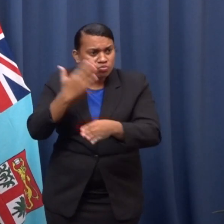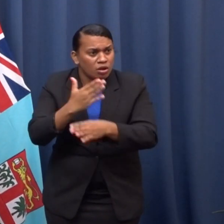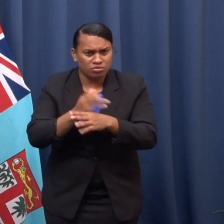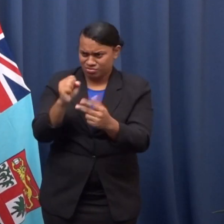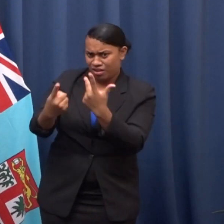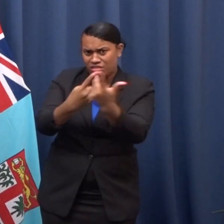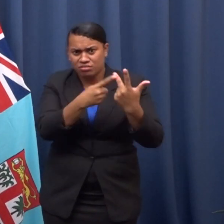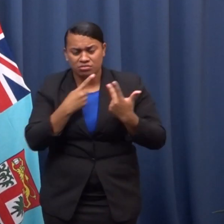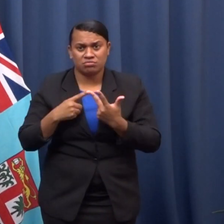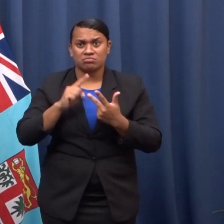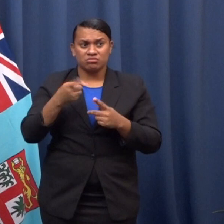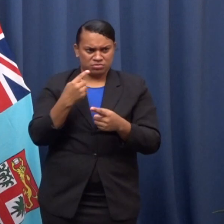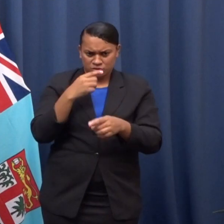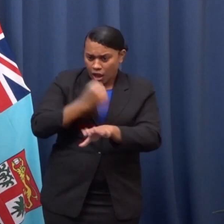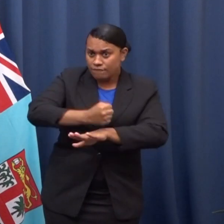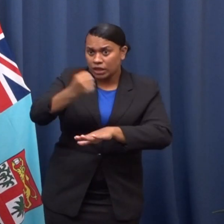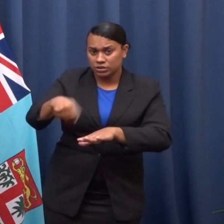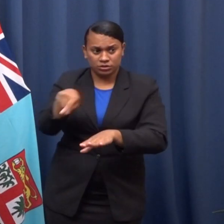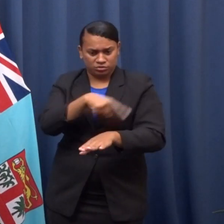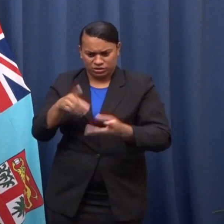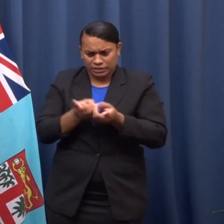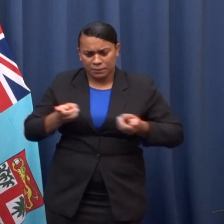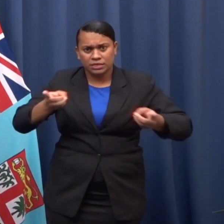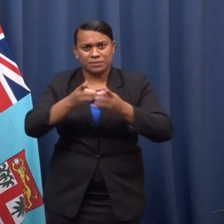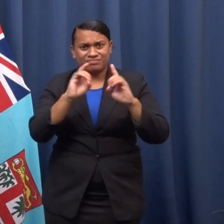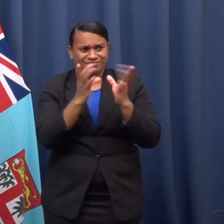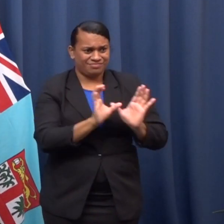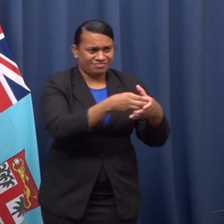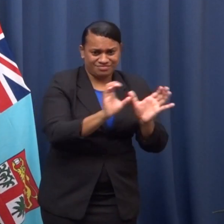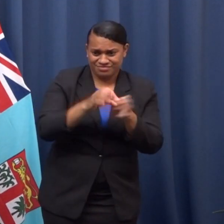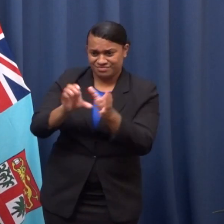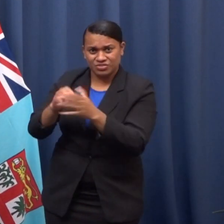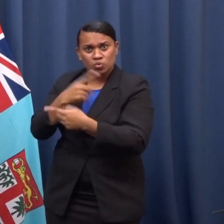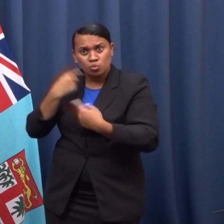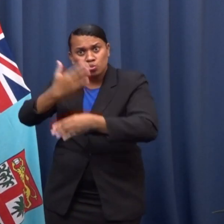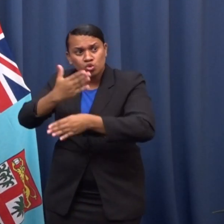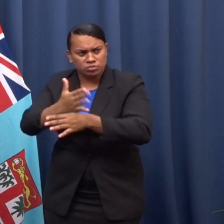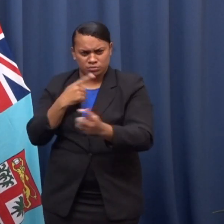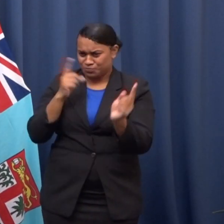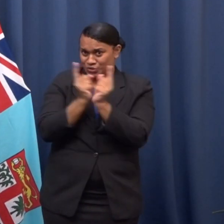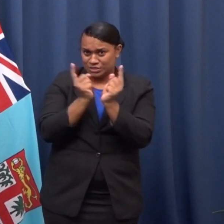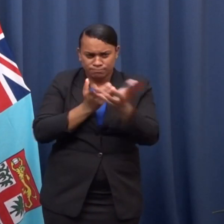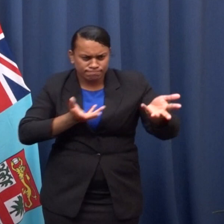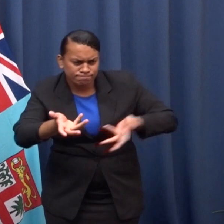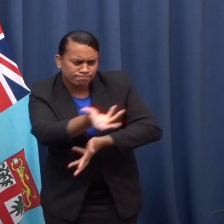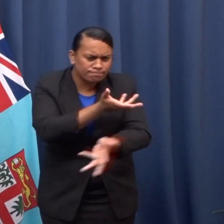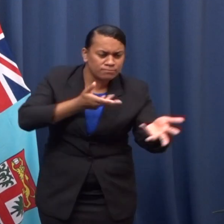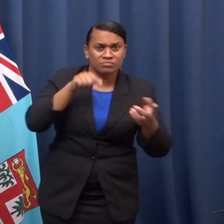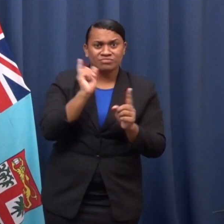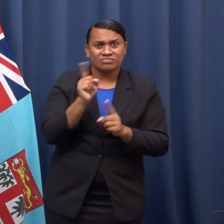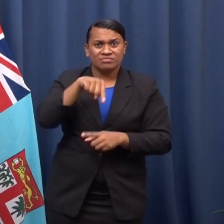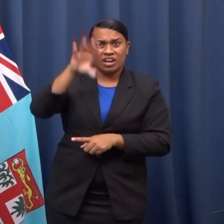during meetings today, that has been coordinated, that it has to be a whole of nation approach. It's not just